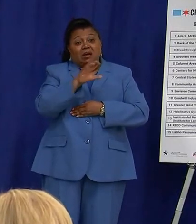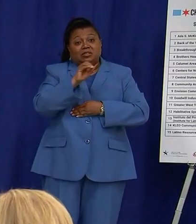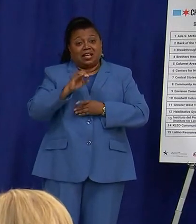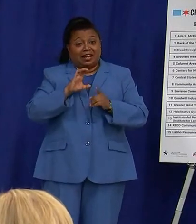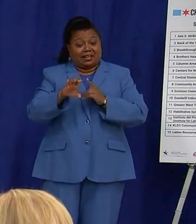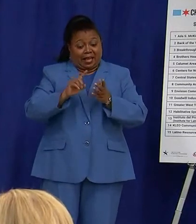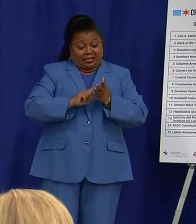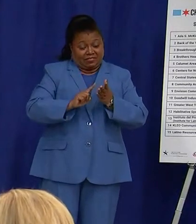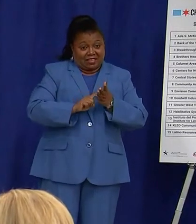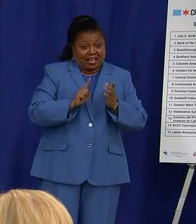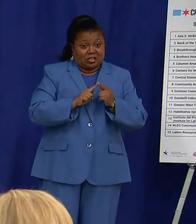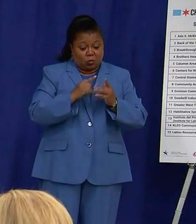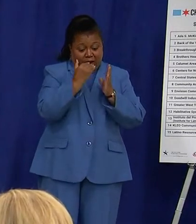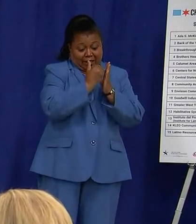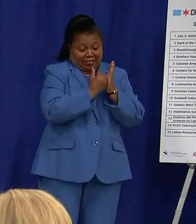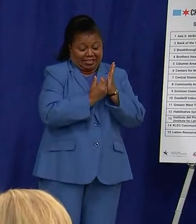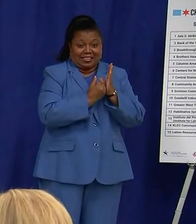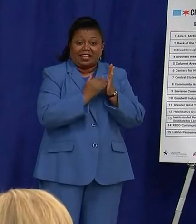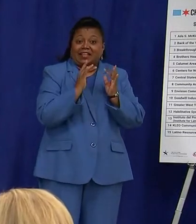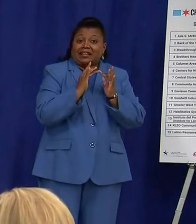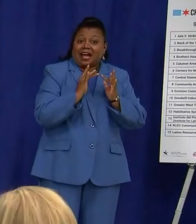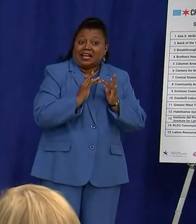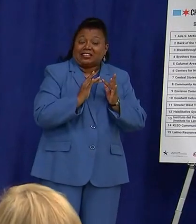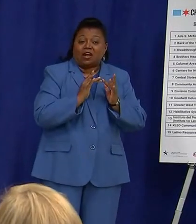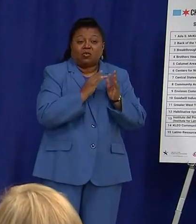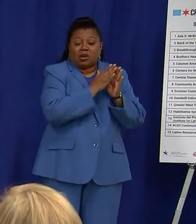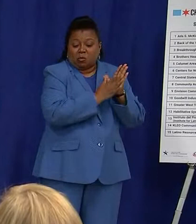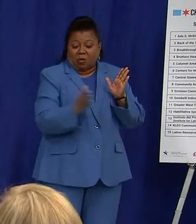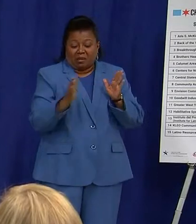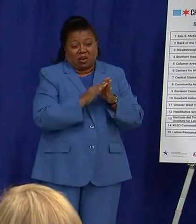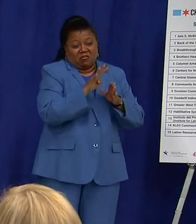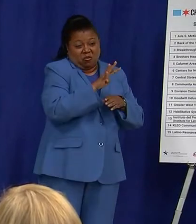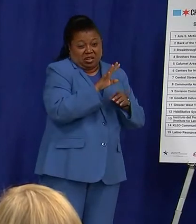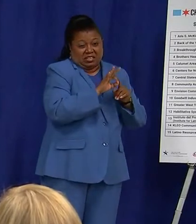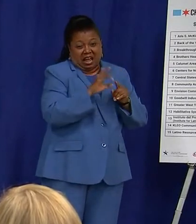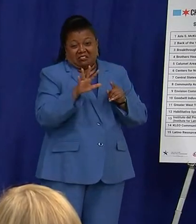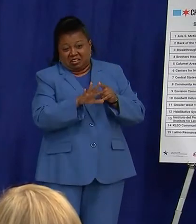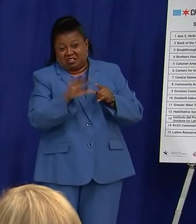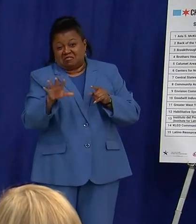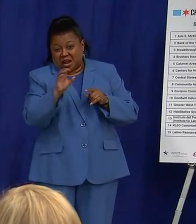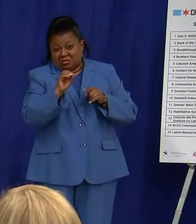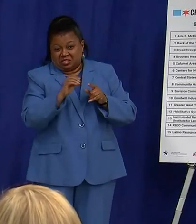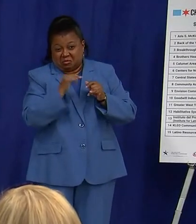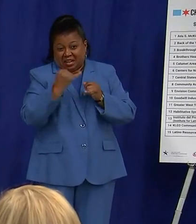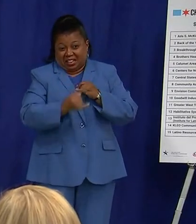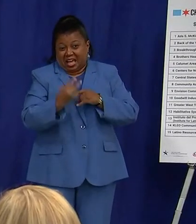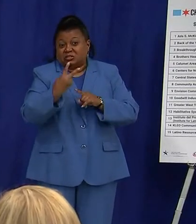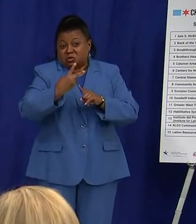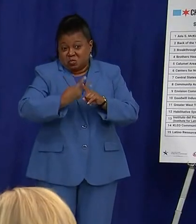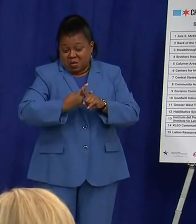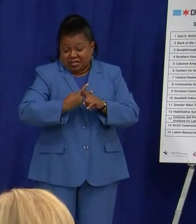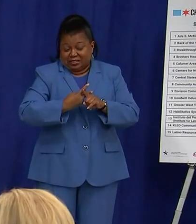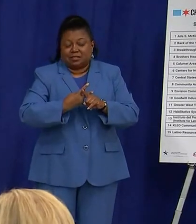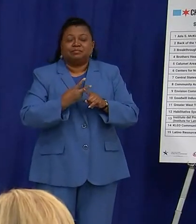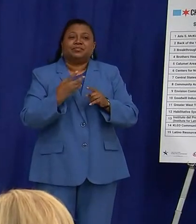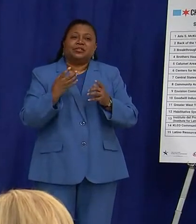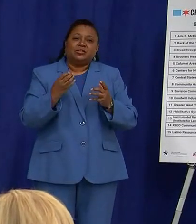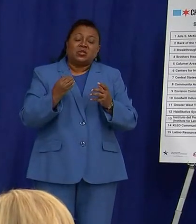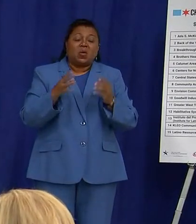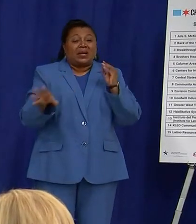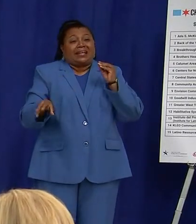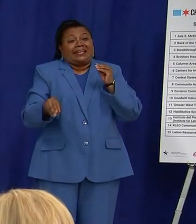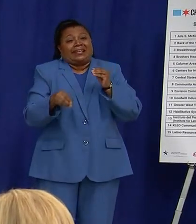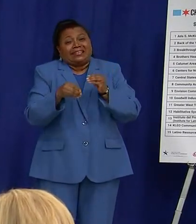of our case investigations were eliciting those contacts. We've ranged between 49 and 55% over the last 2 months. So,